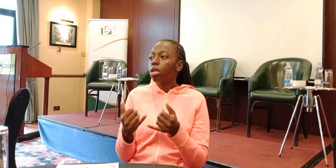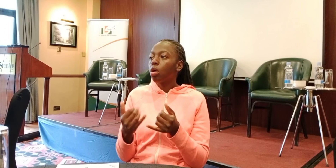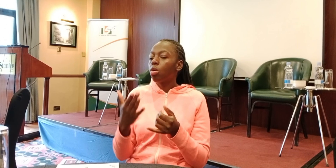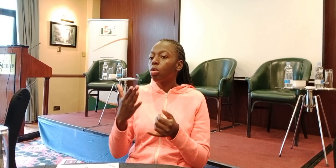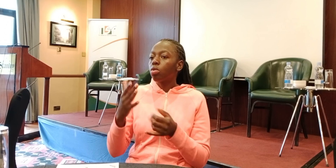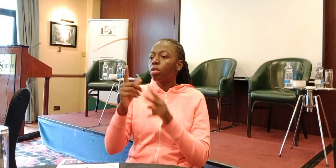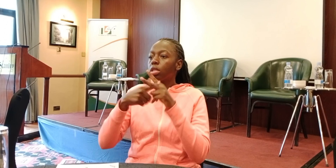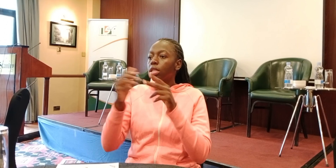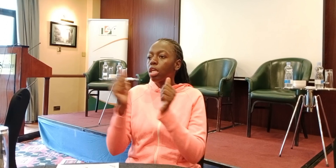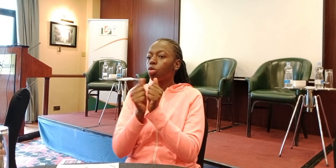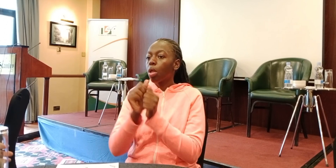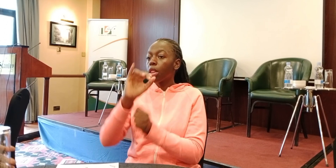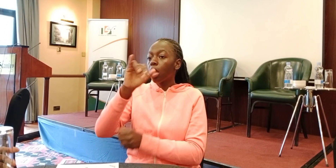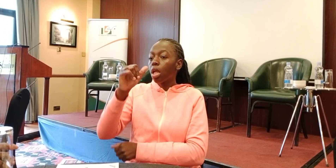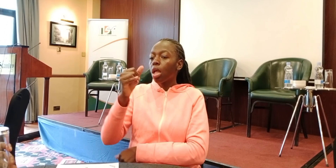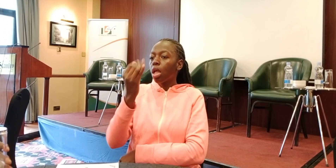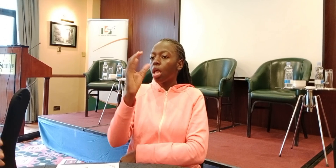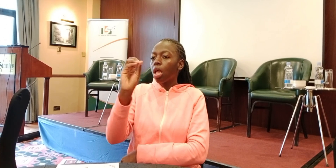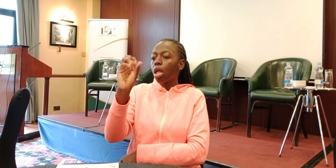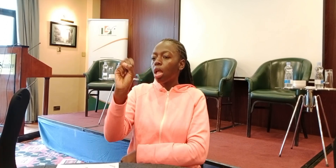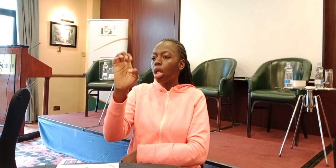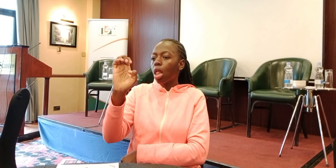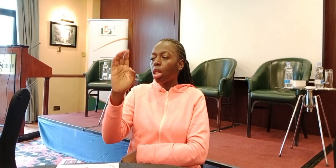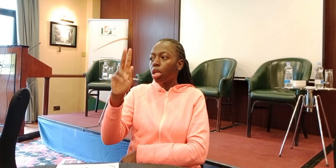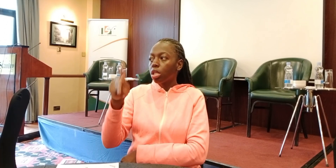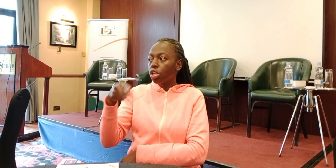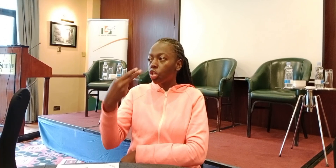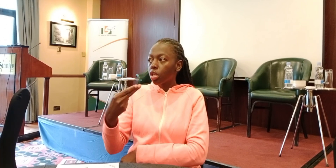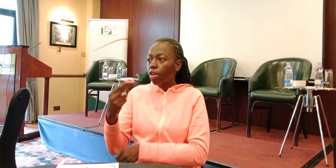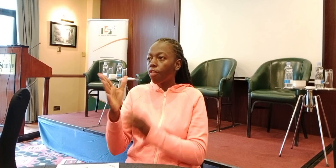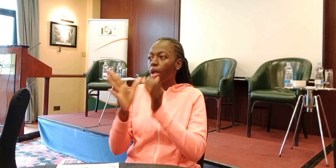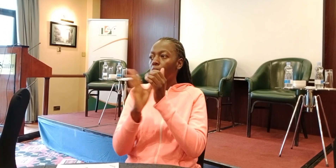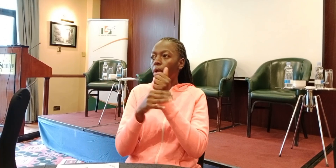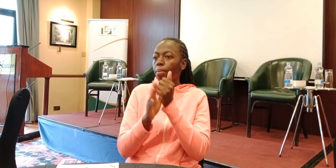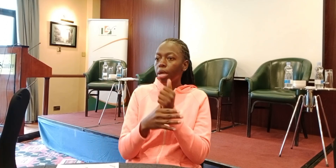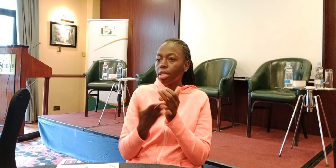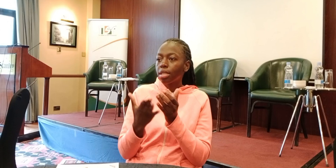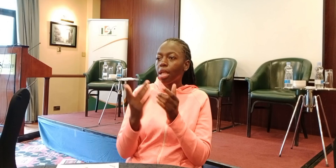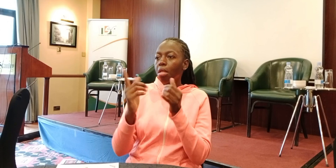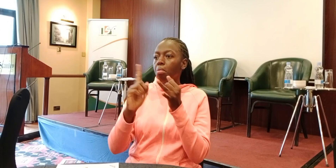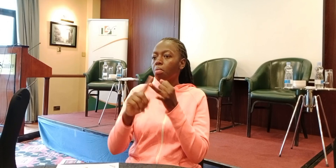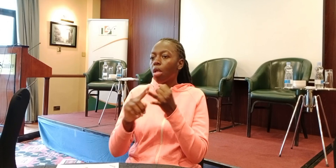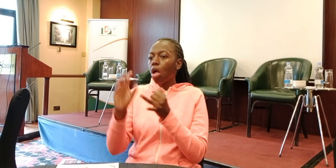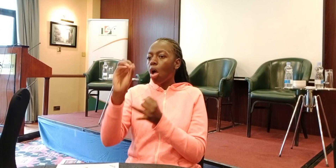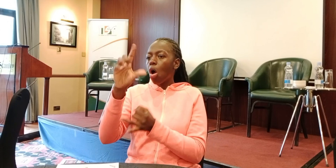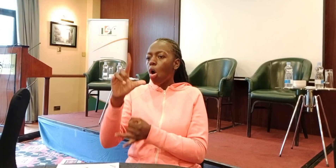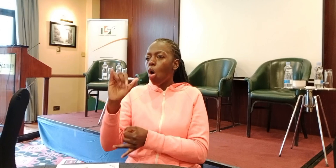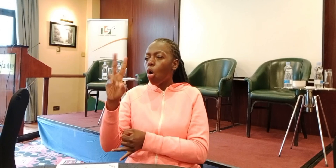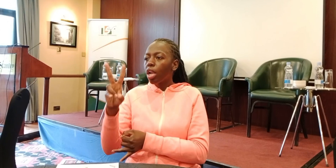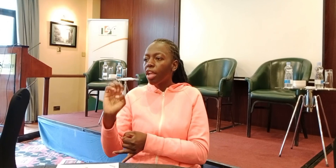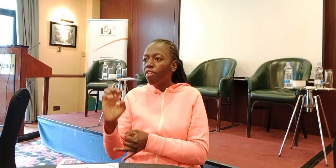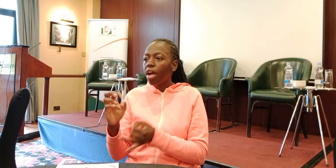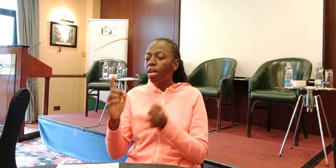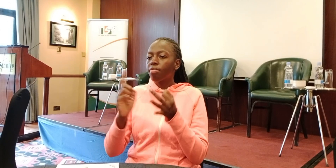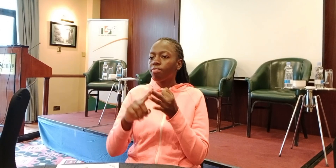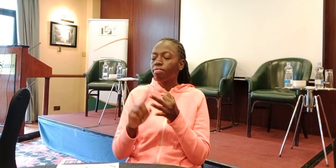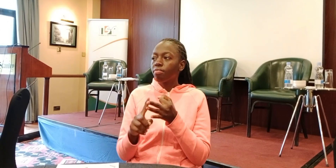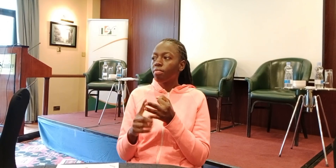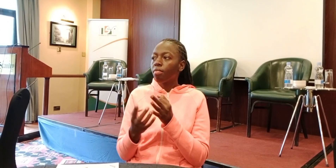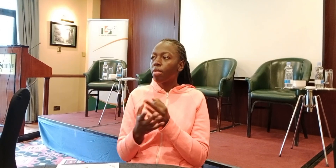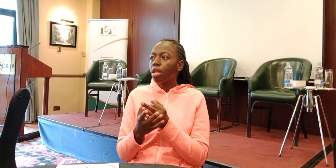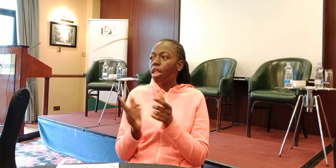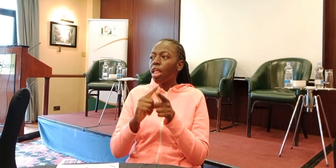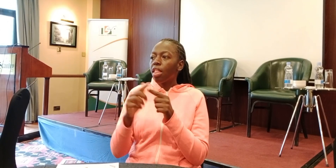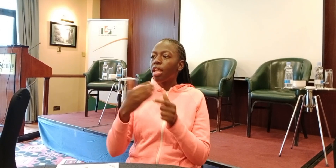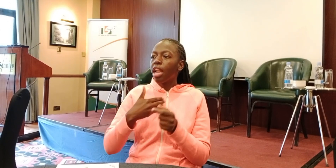Joseph Kimani from Embassy of Denmark. We will go to Oliver from Uraia Trust, and I can